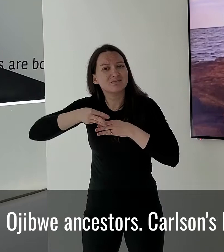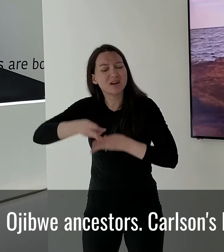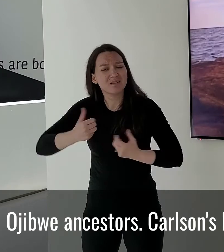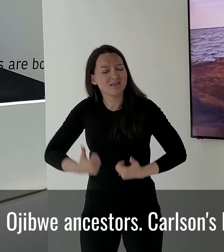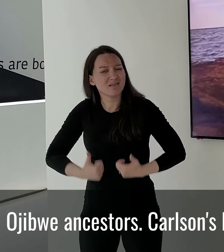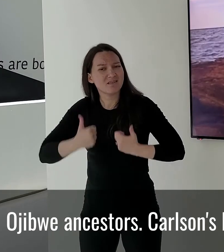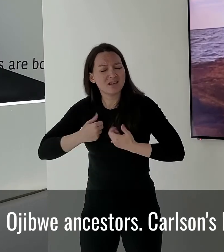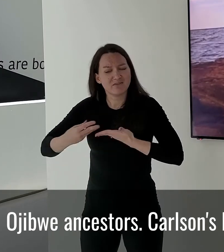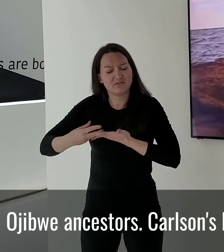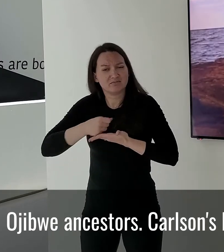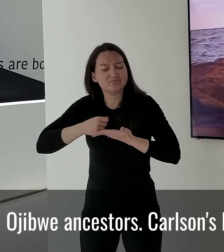Ojibwa ancestors.